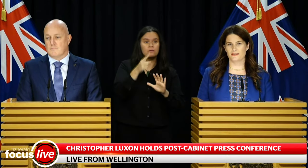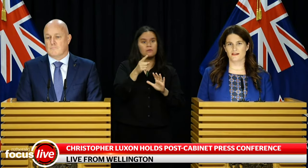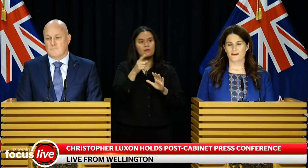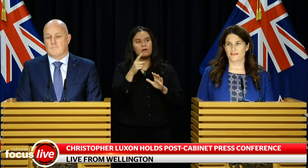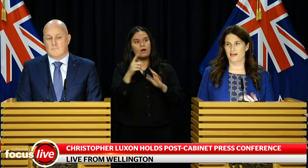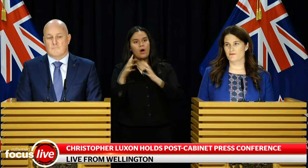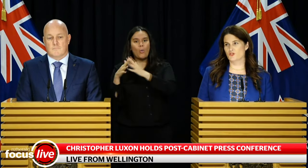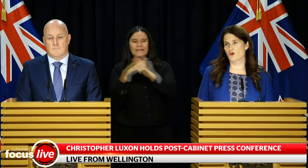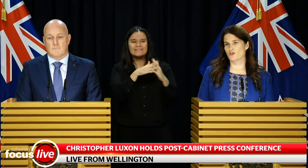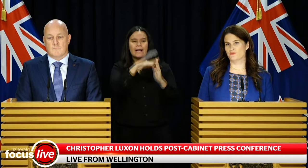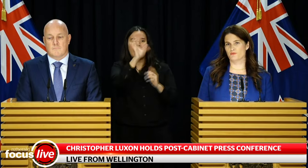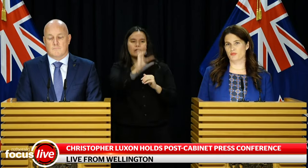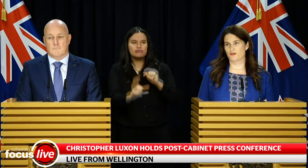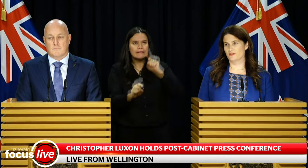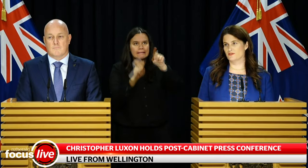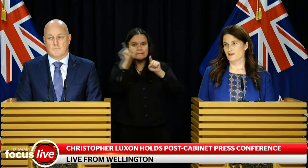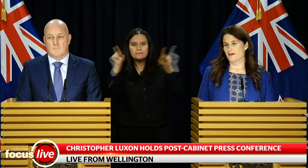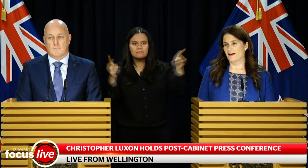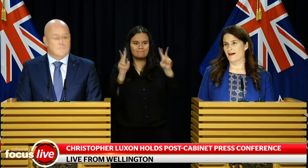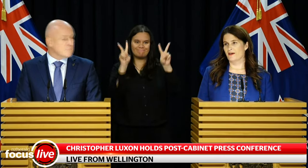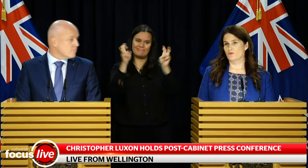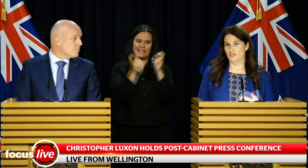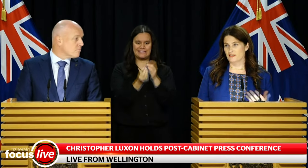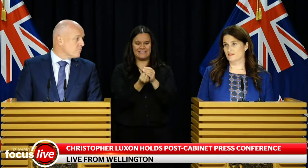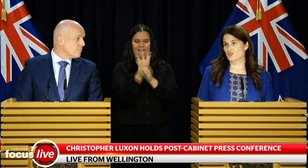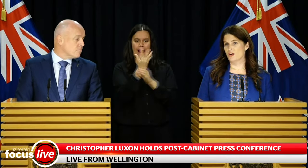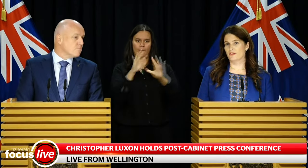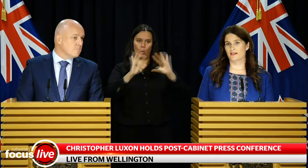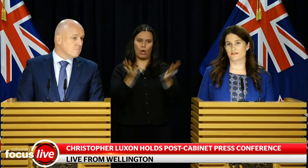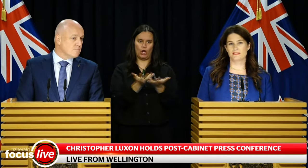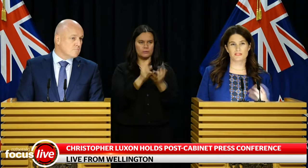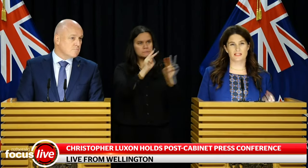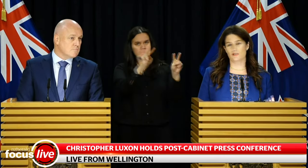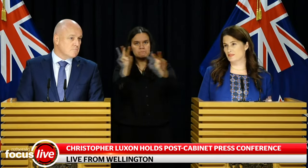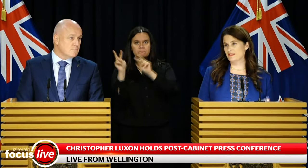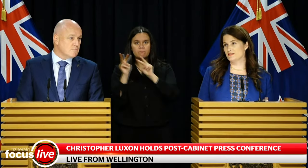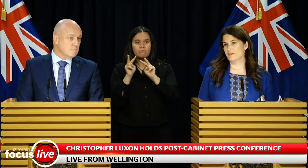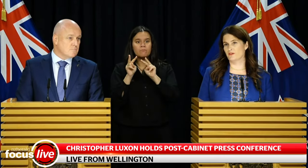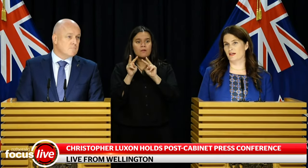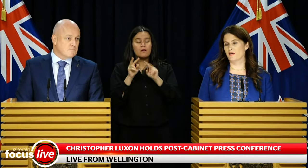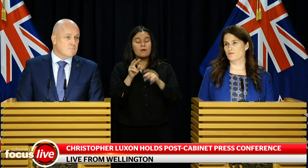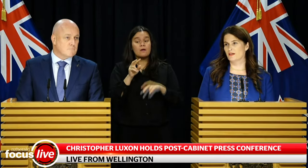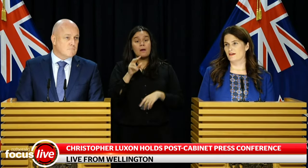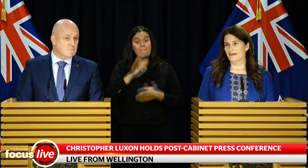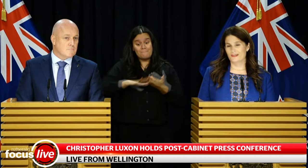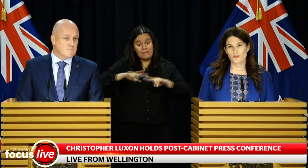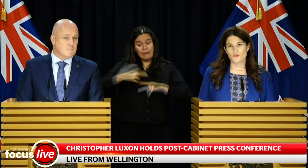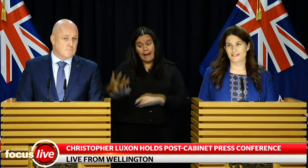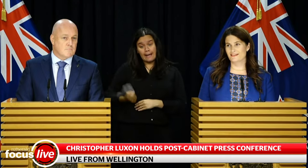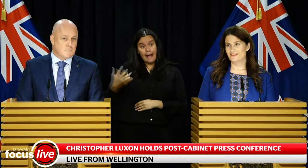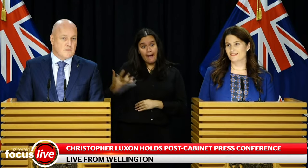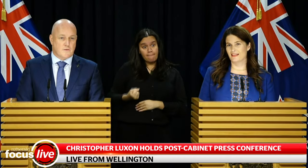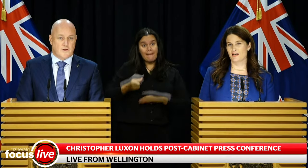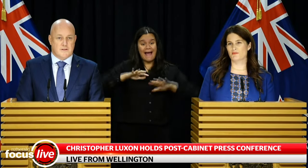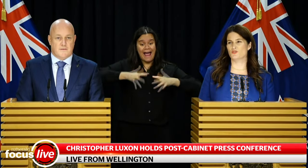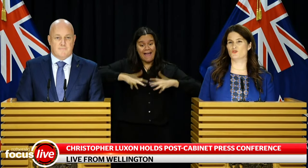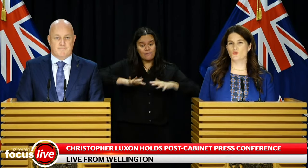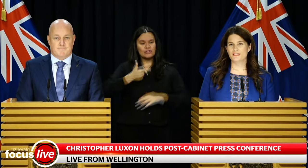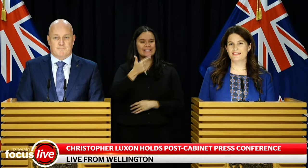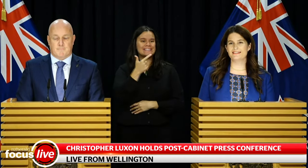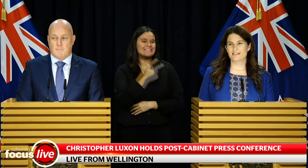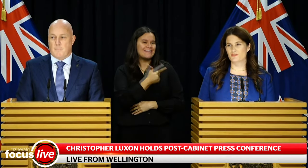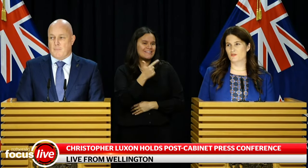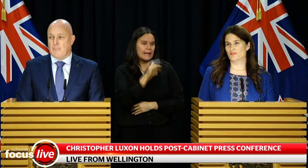OECD, the average cost for parents with kids in childcare is 17% of their income. Here in New Zealand, that number